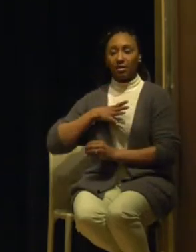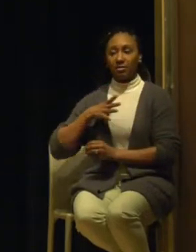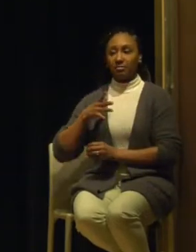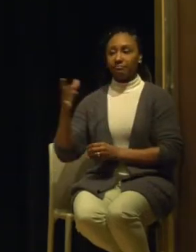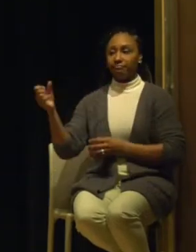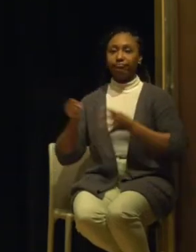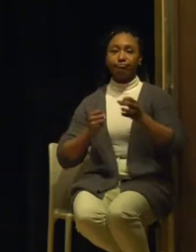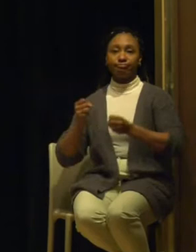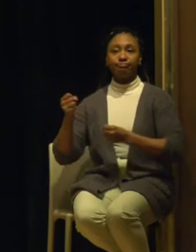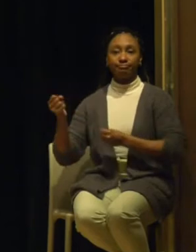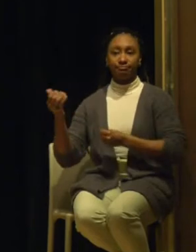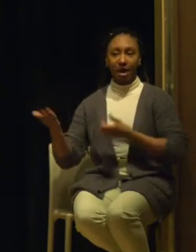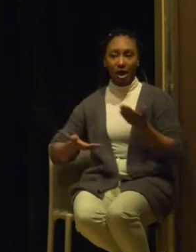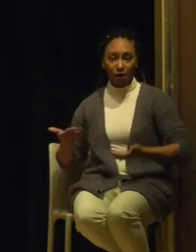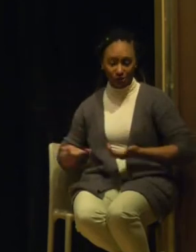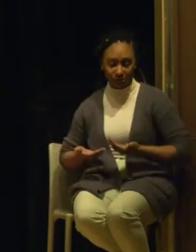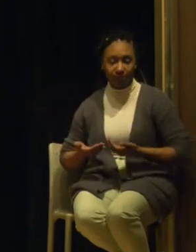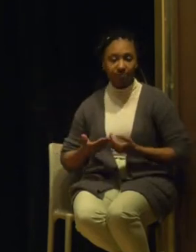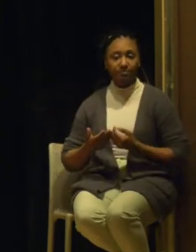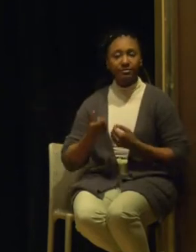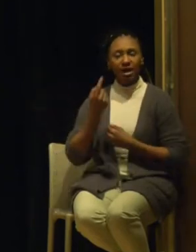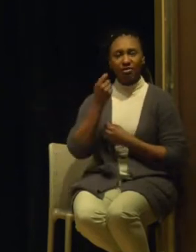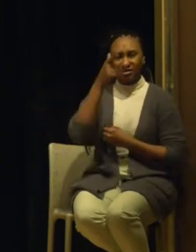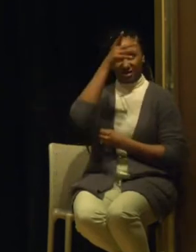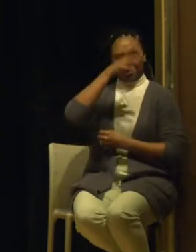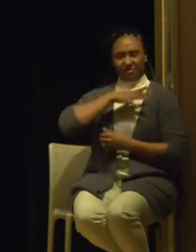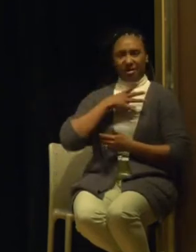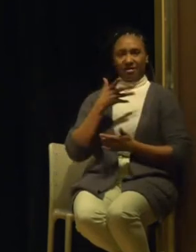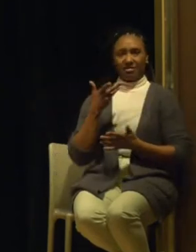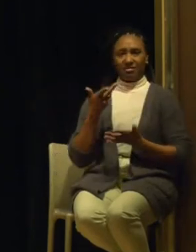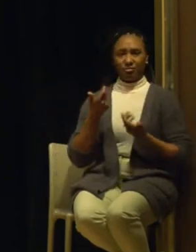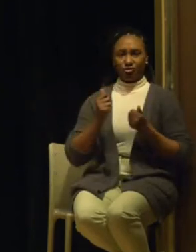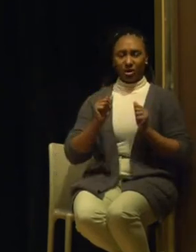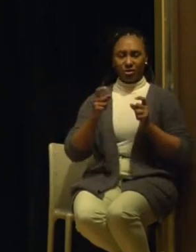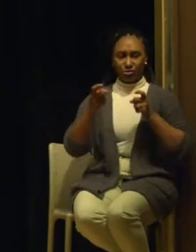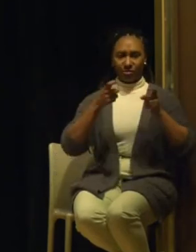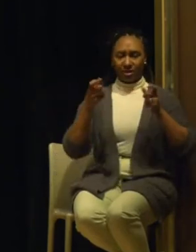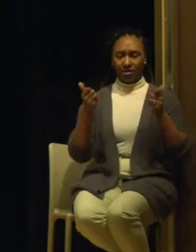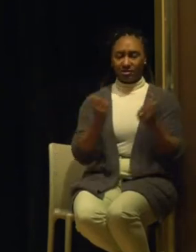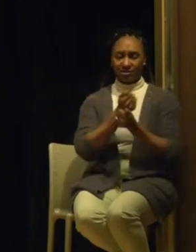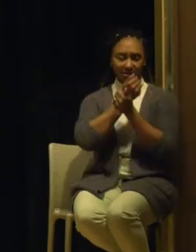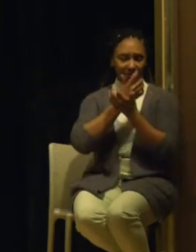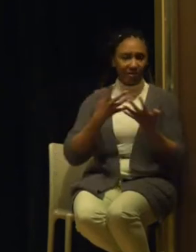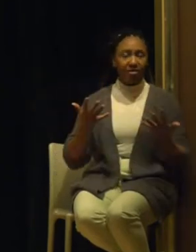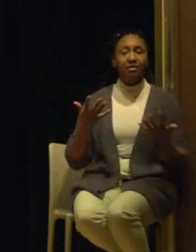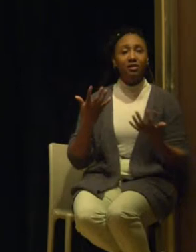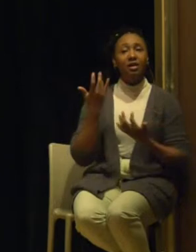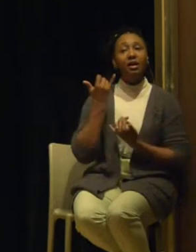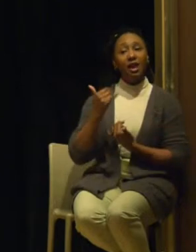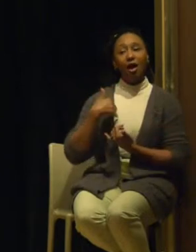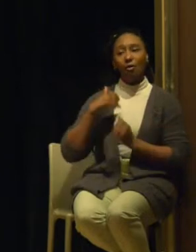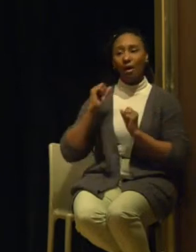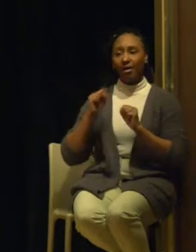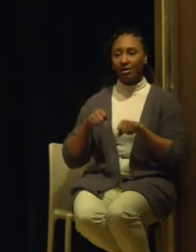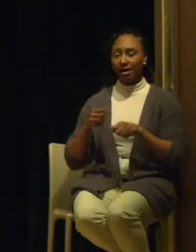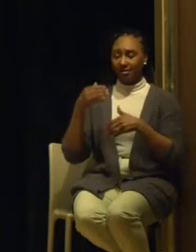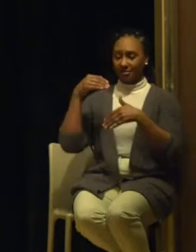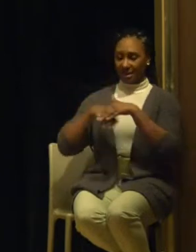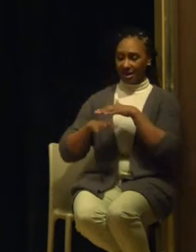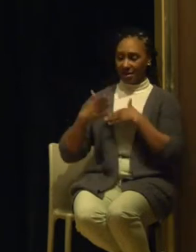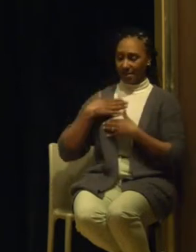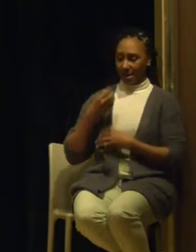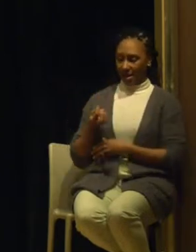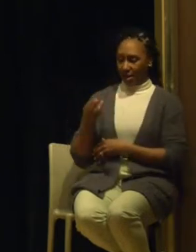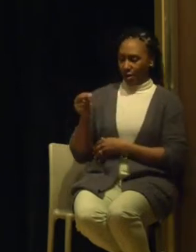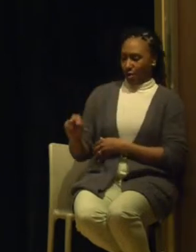testosterone was taking over. And I didn't like going to my own senior team meetings. Yeah. I mean, that's where you're supposed to, you